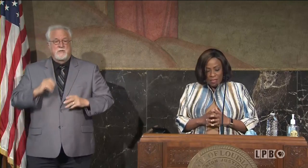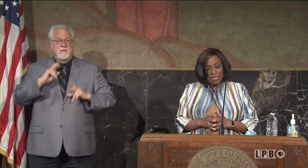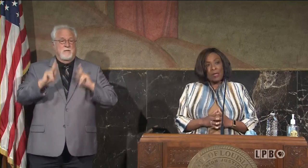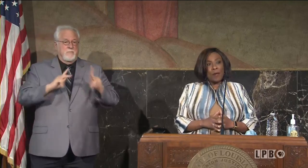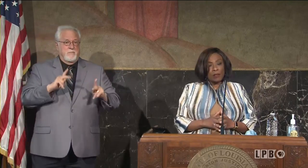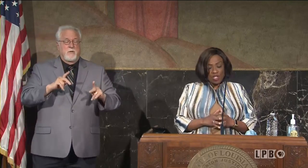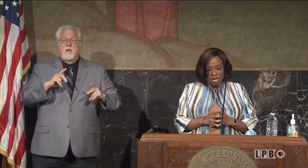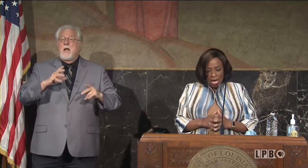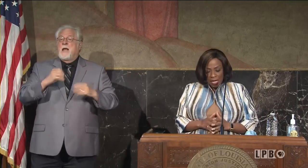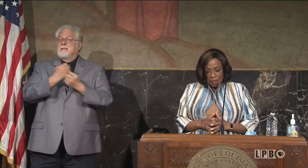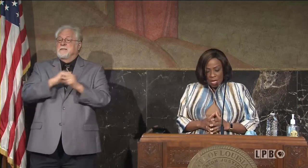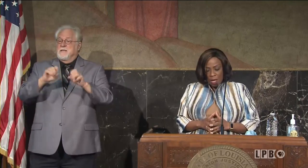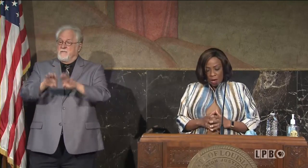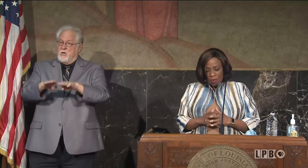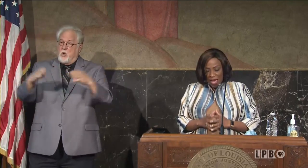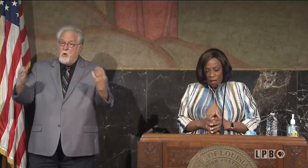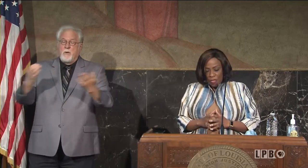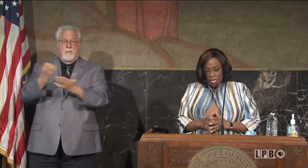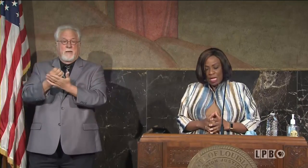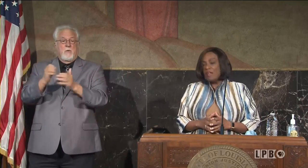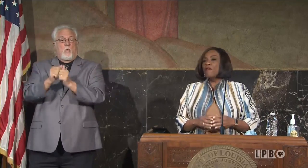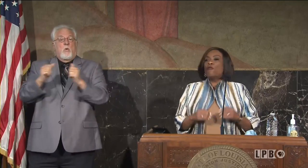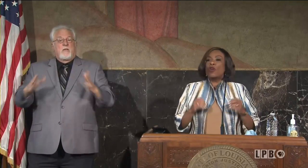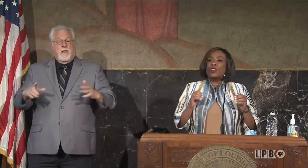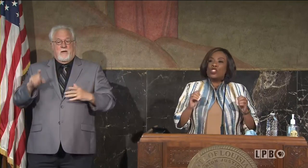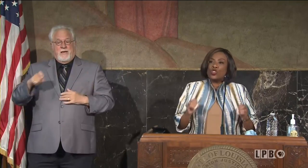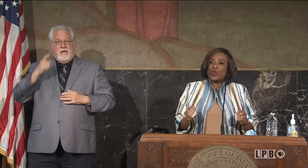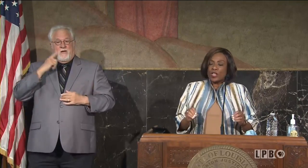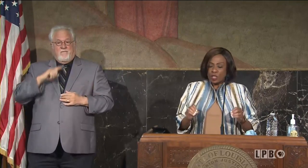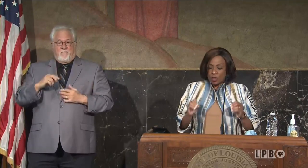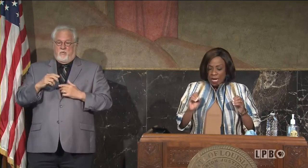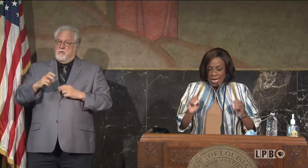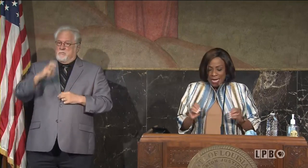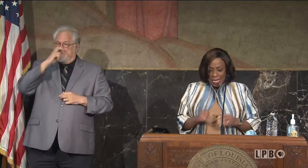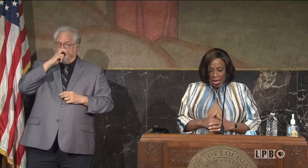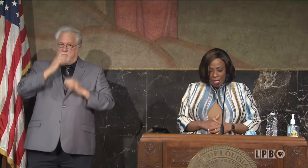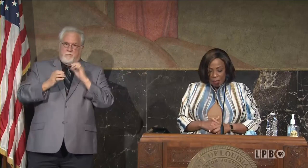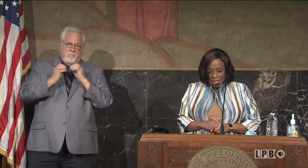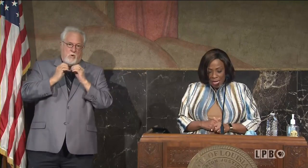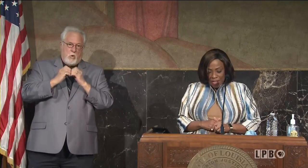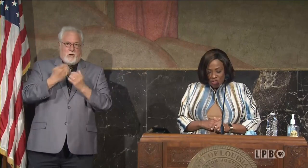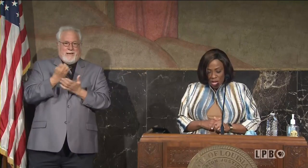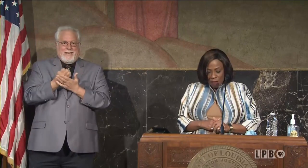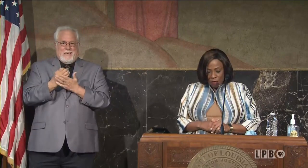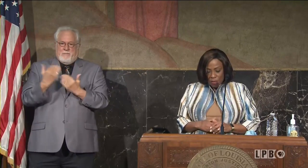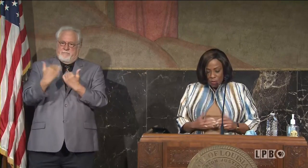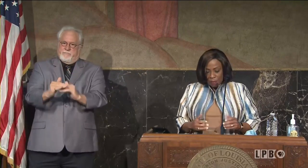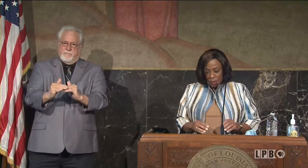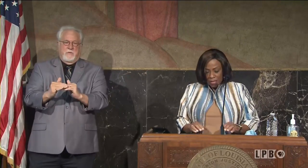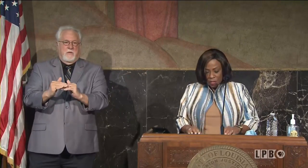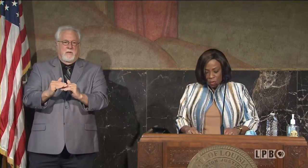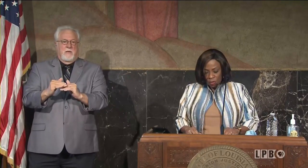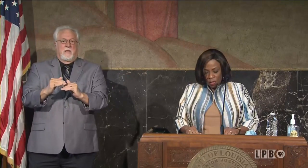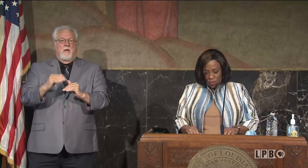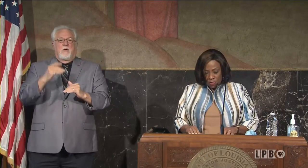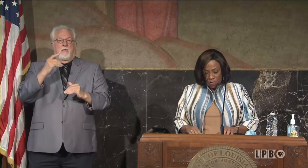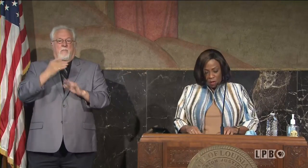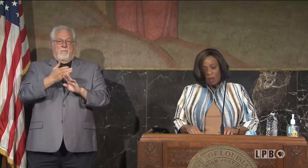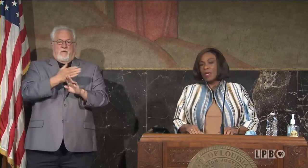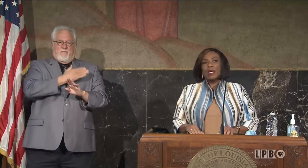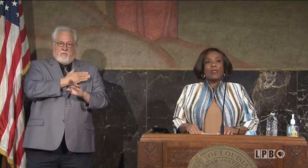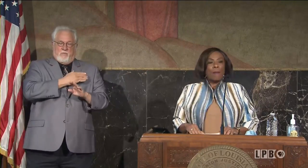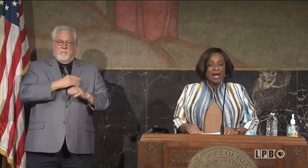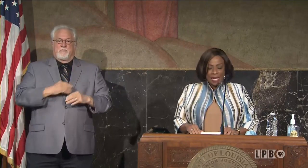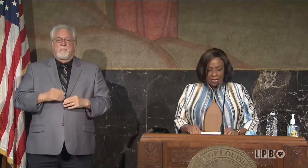reopening of the city-parish economy without the need for the stricter economic mitigation efforts put in place earlier this